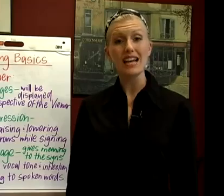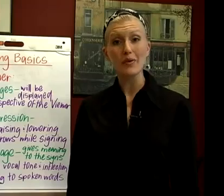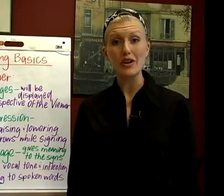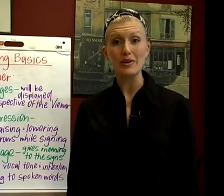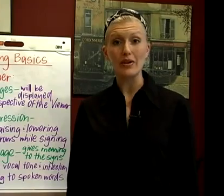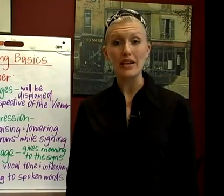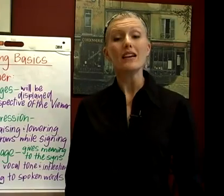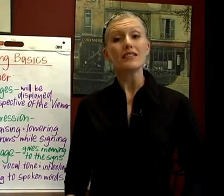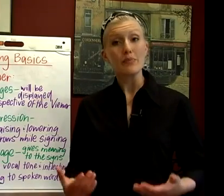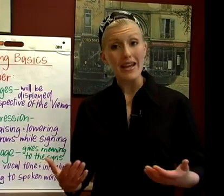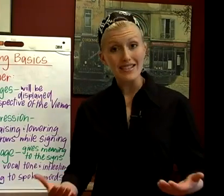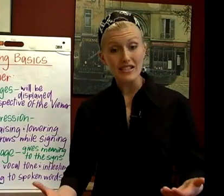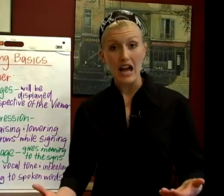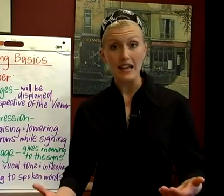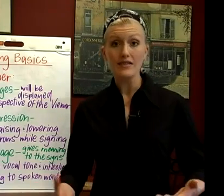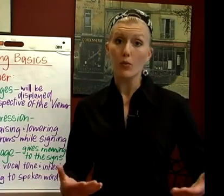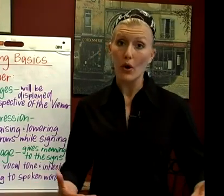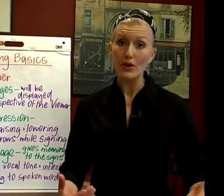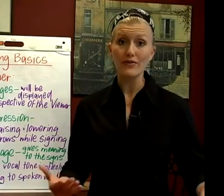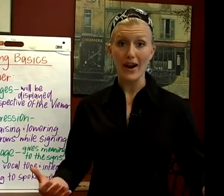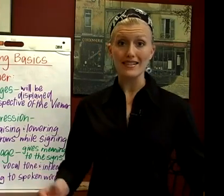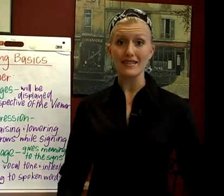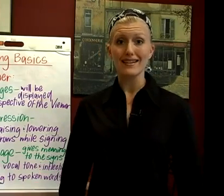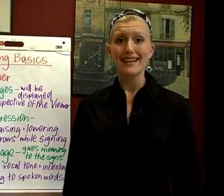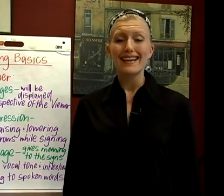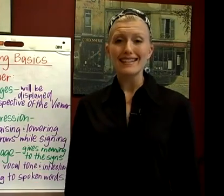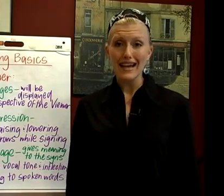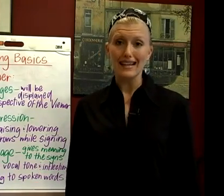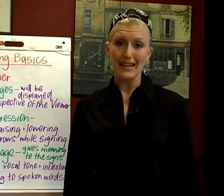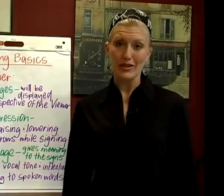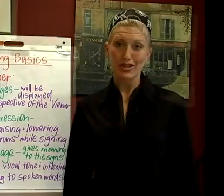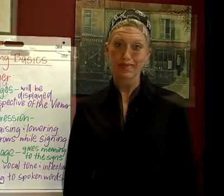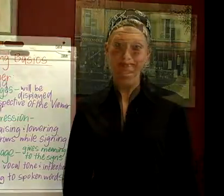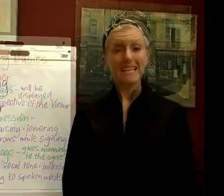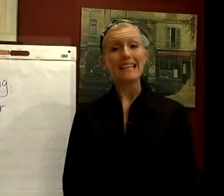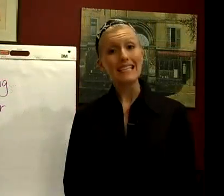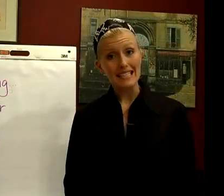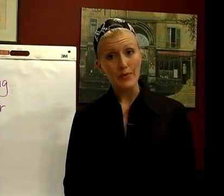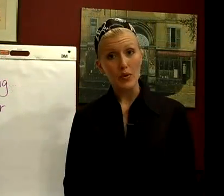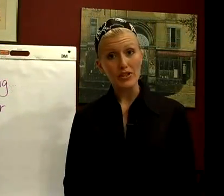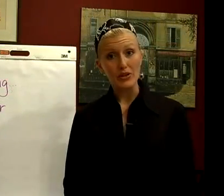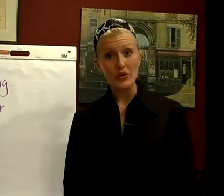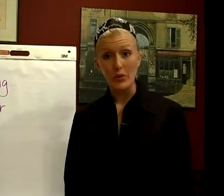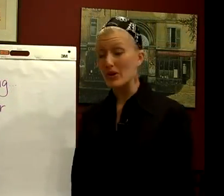today we're going to be learning some basic signs, words, phrases in sign language. In this clip, we're going to learn the